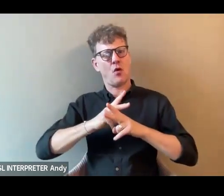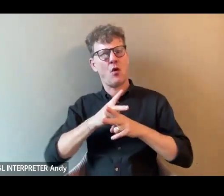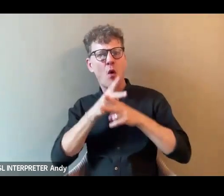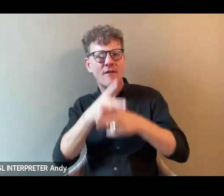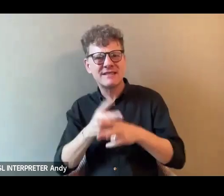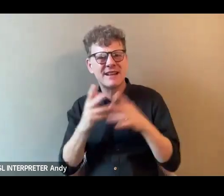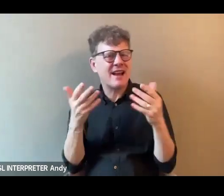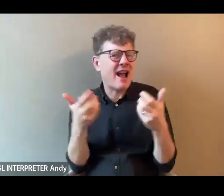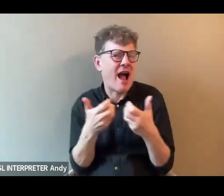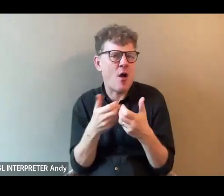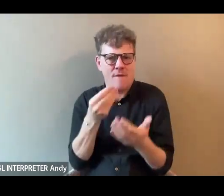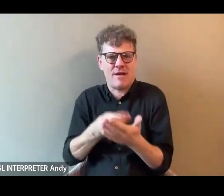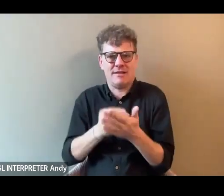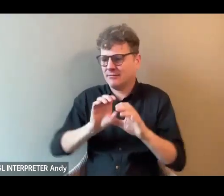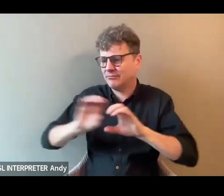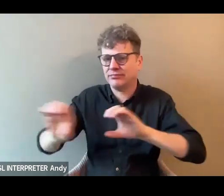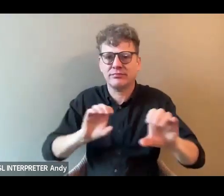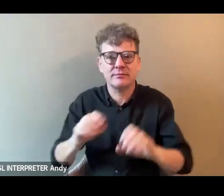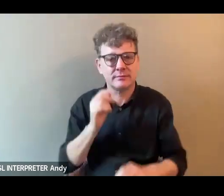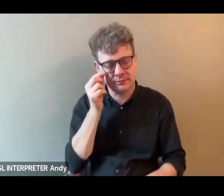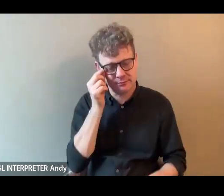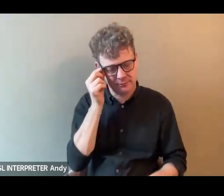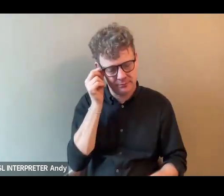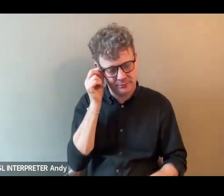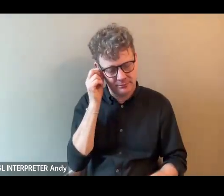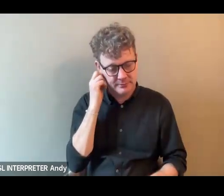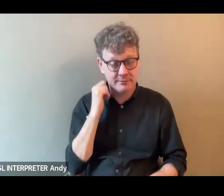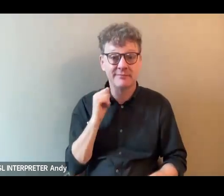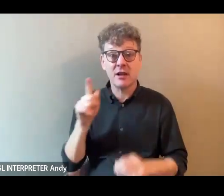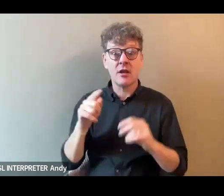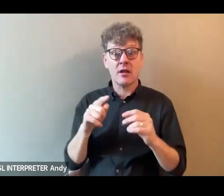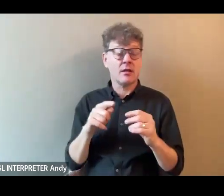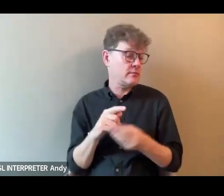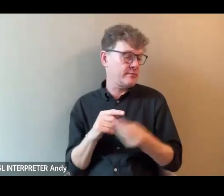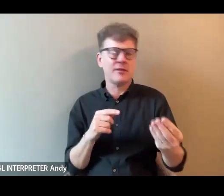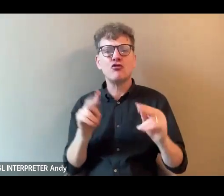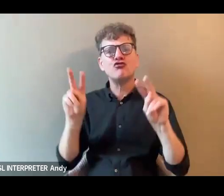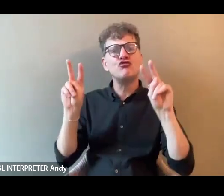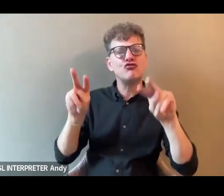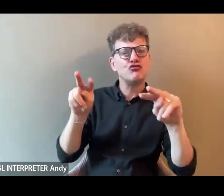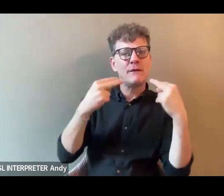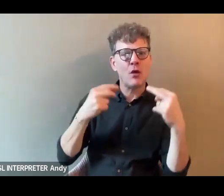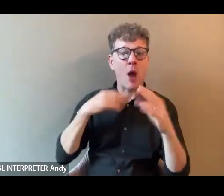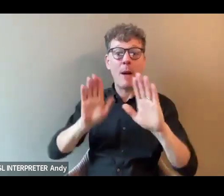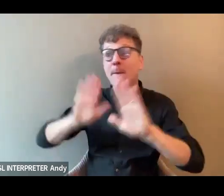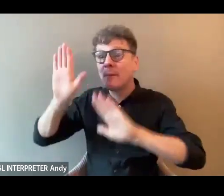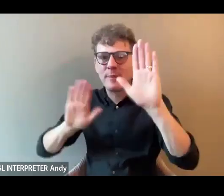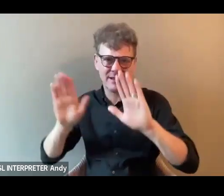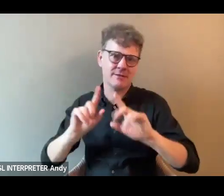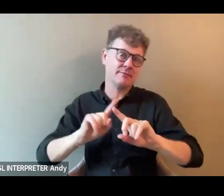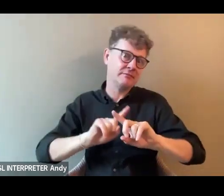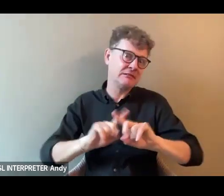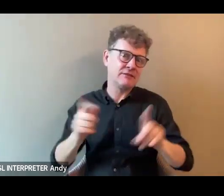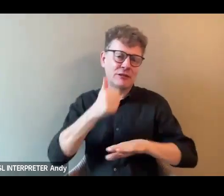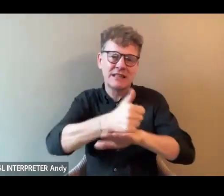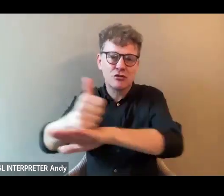will be dispensed, to the people that we ask to review those bids, and they're often dispersed across multiple institutions, so each